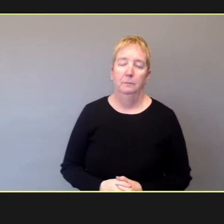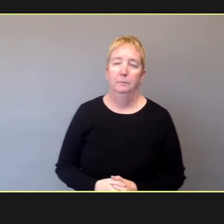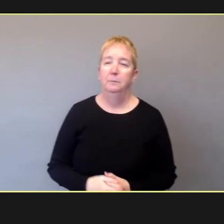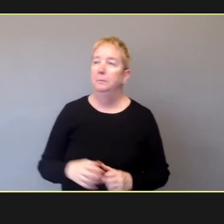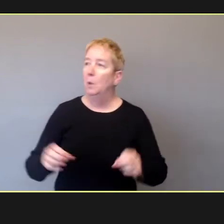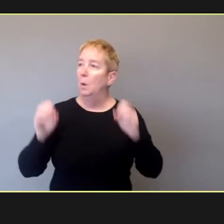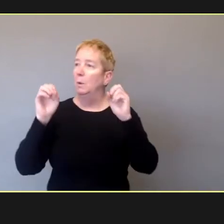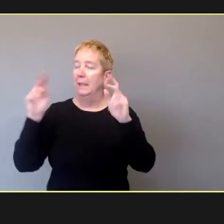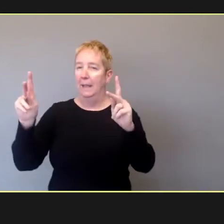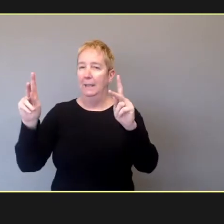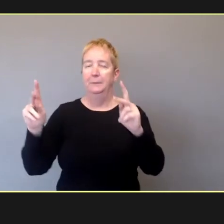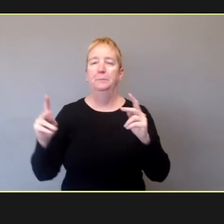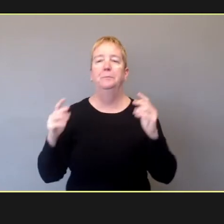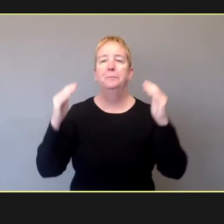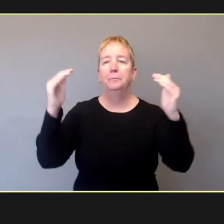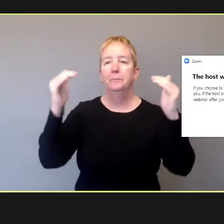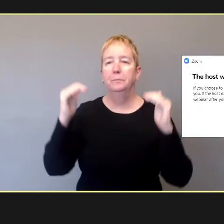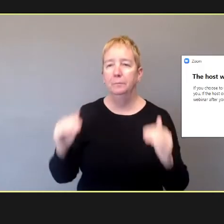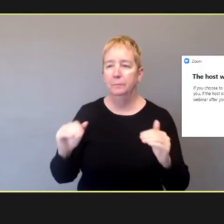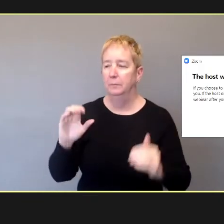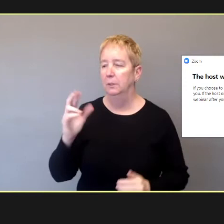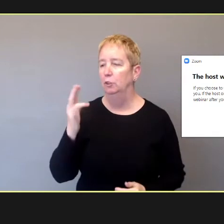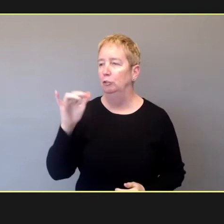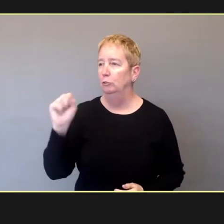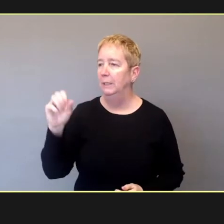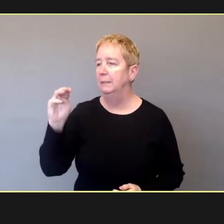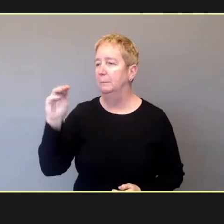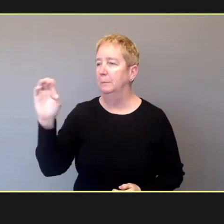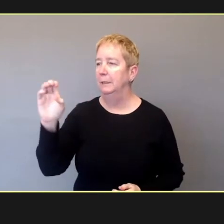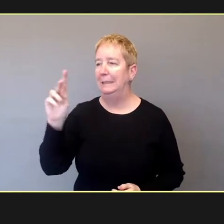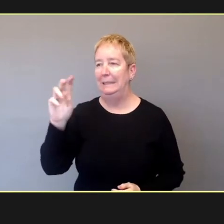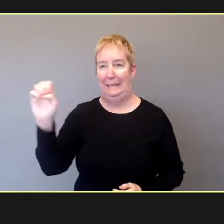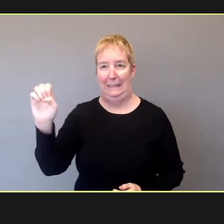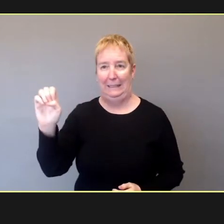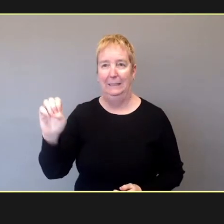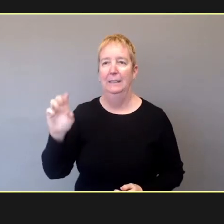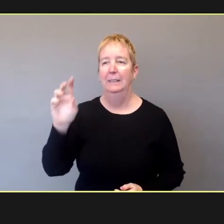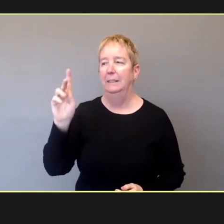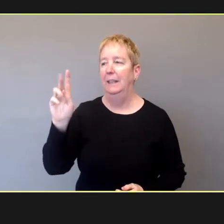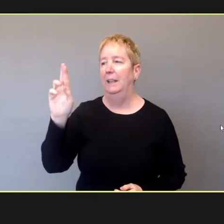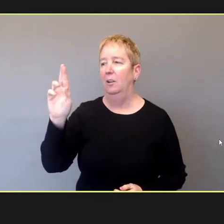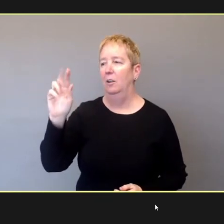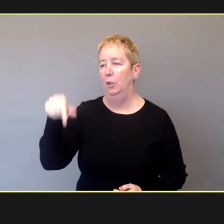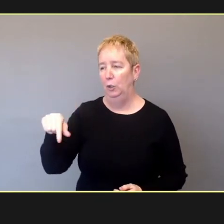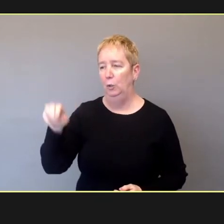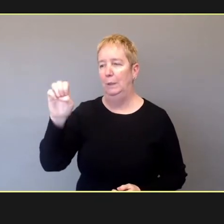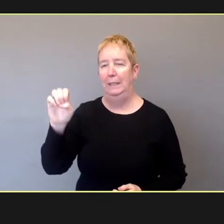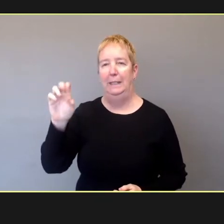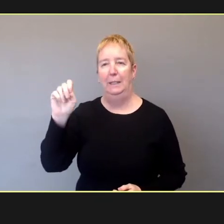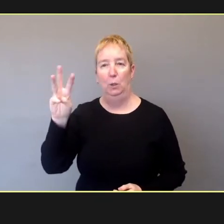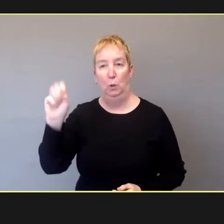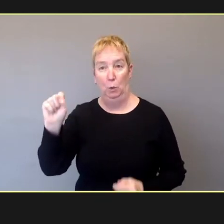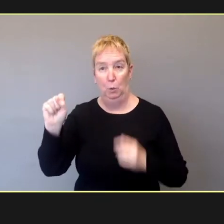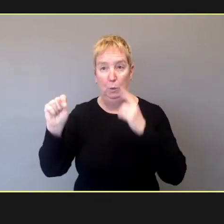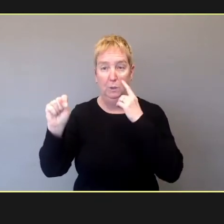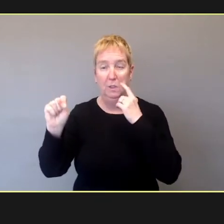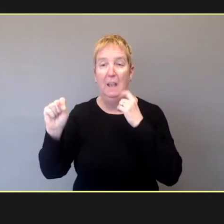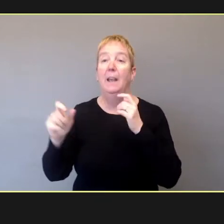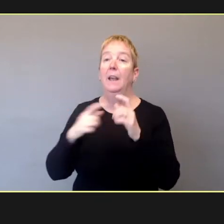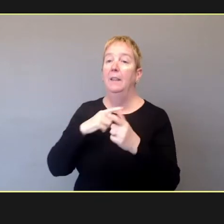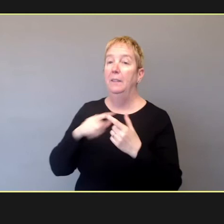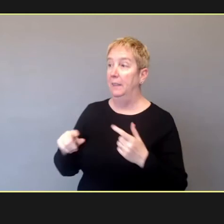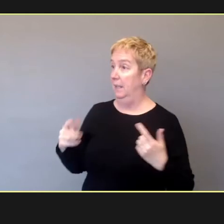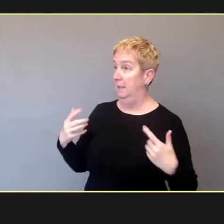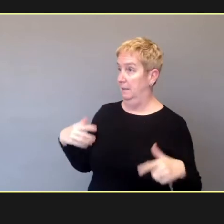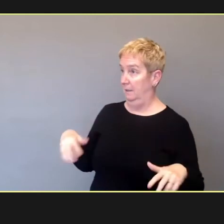Okay, next we have Chris Mckee from KRQE News. And I believe that's everyone who's asked a